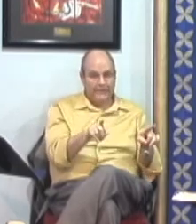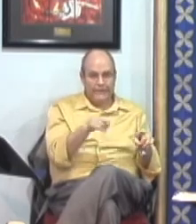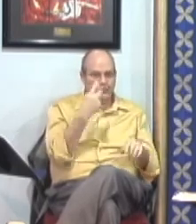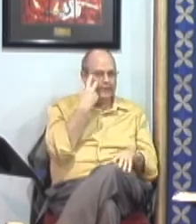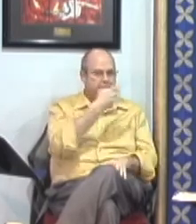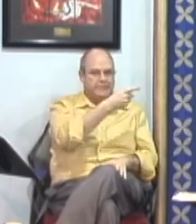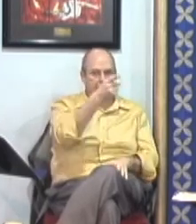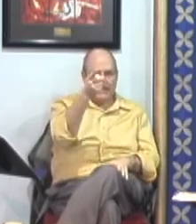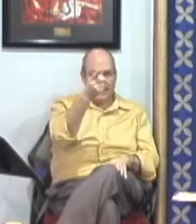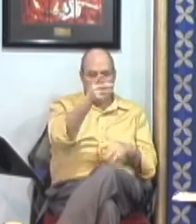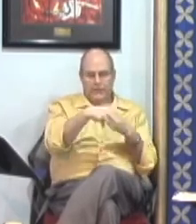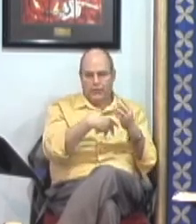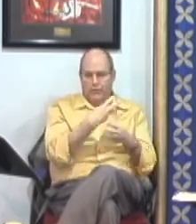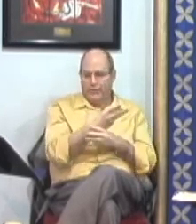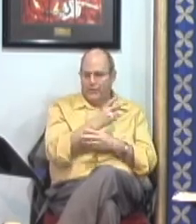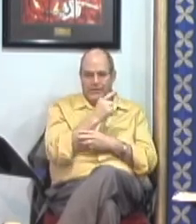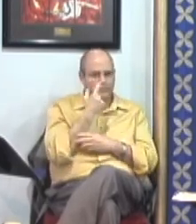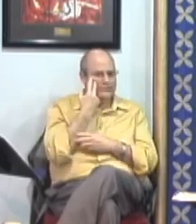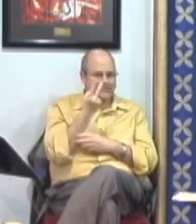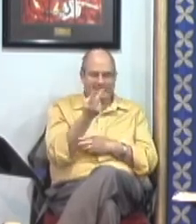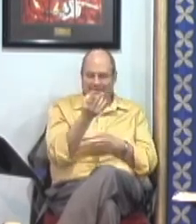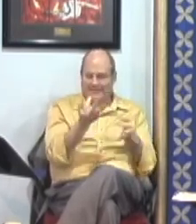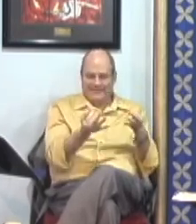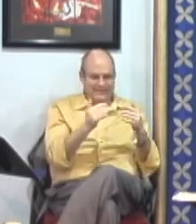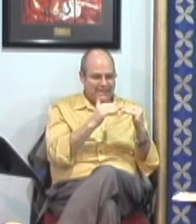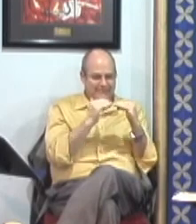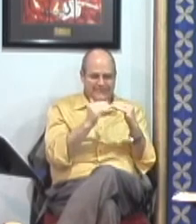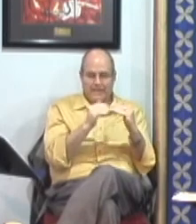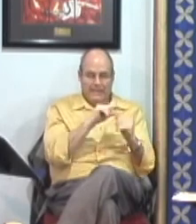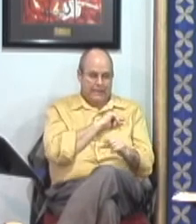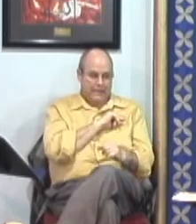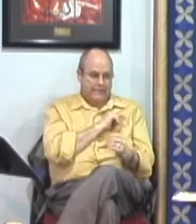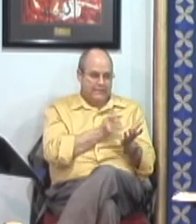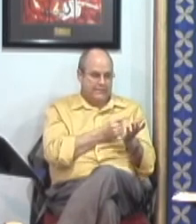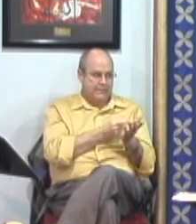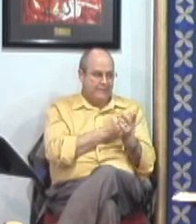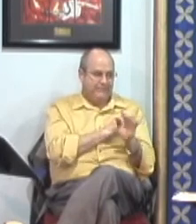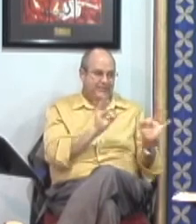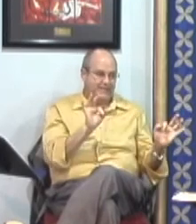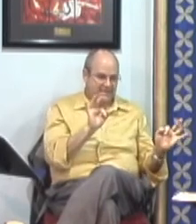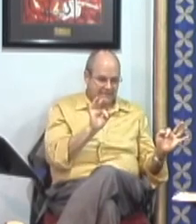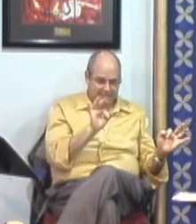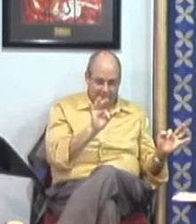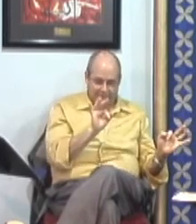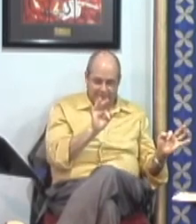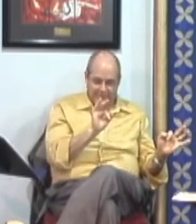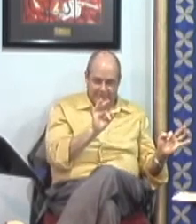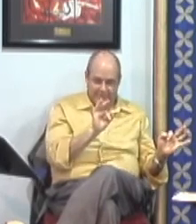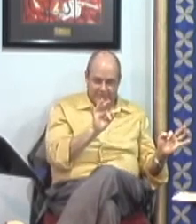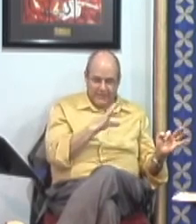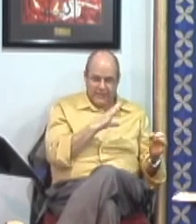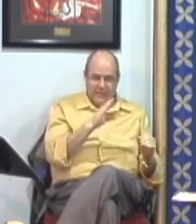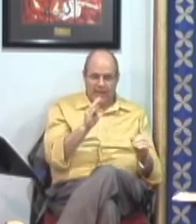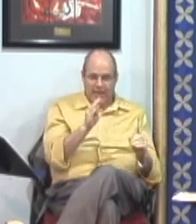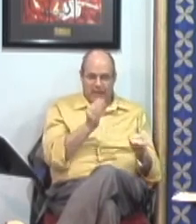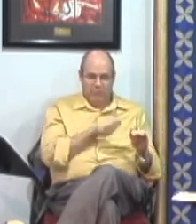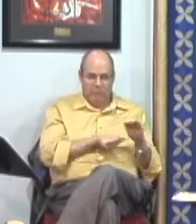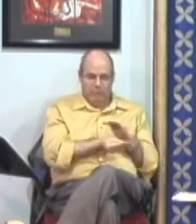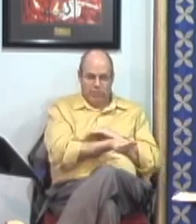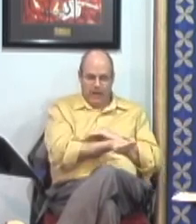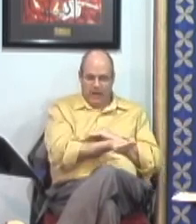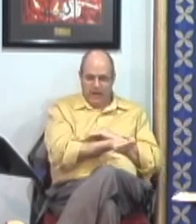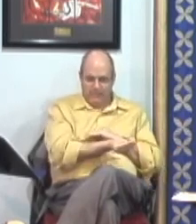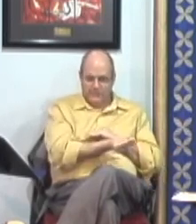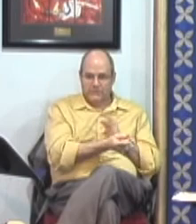If we look around the world, we don't see justice. In the world, the guilty sometimes get away. and bribes are made, or they're